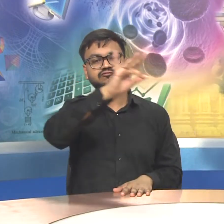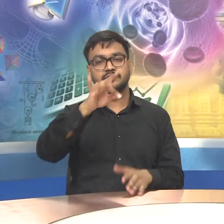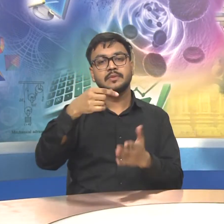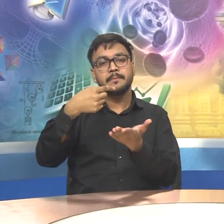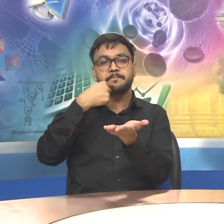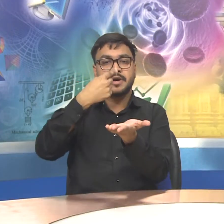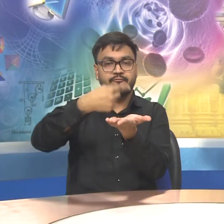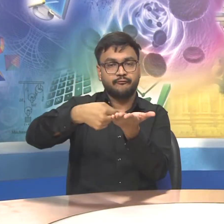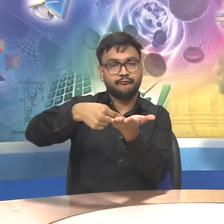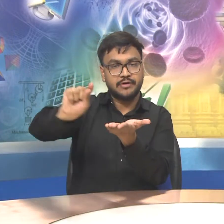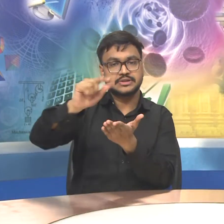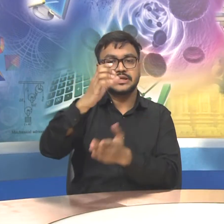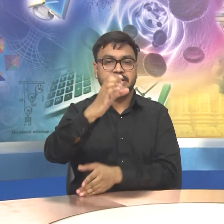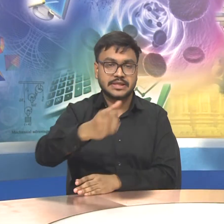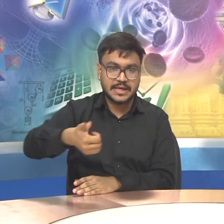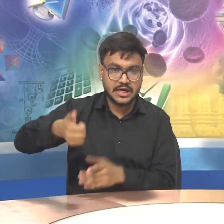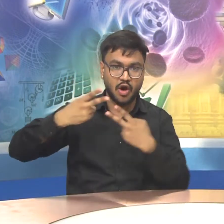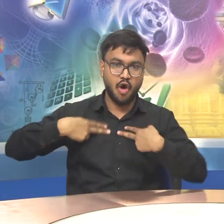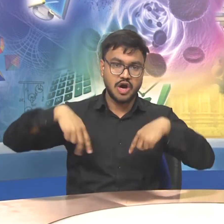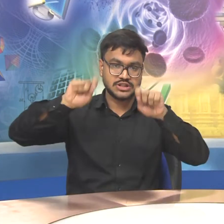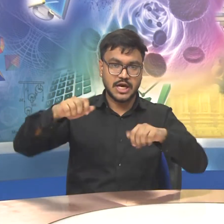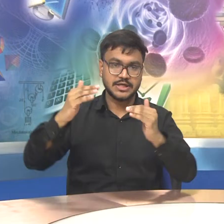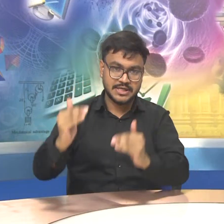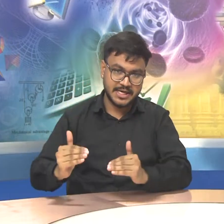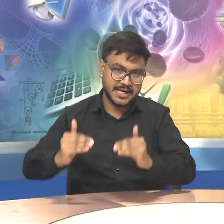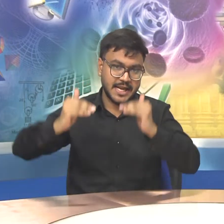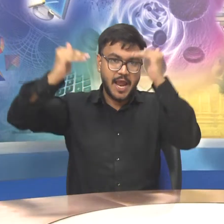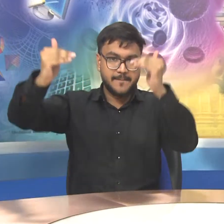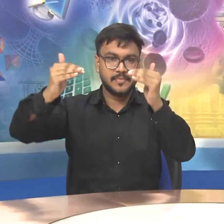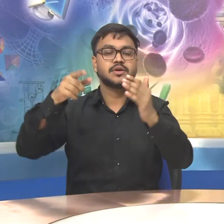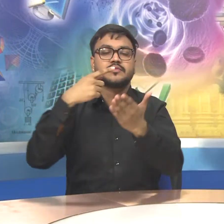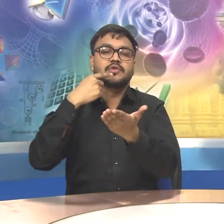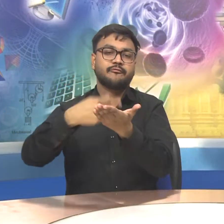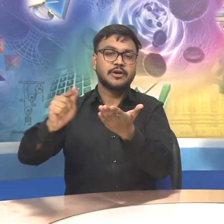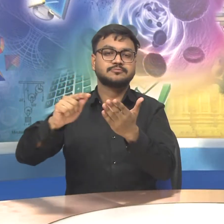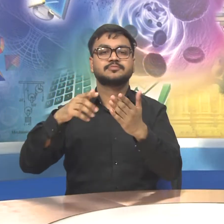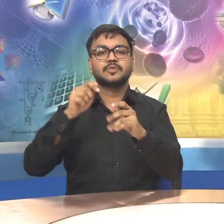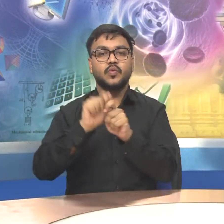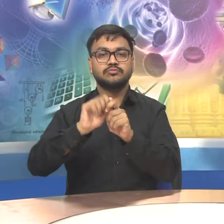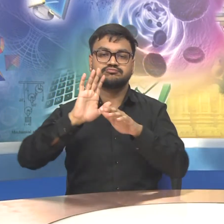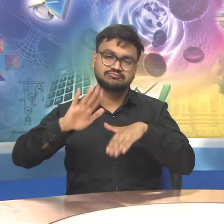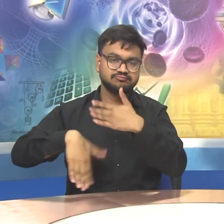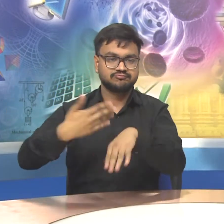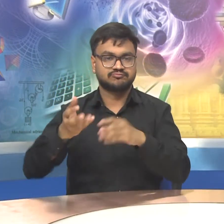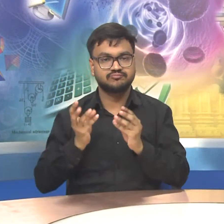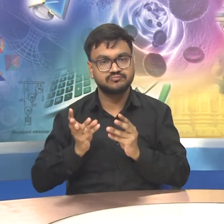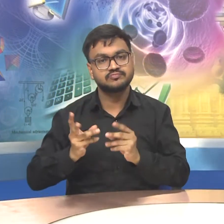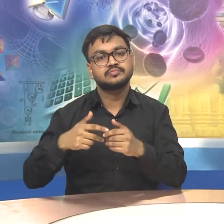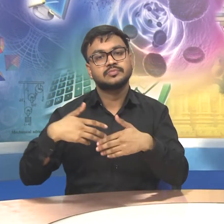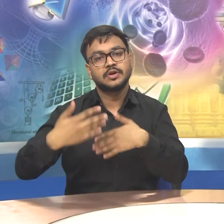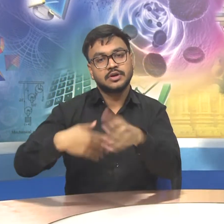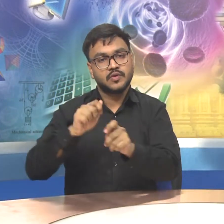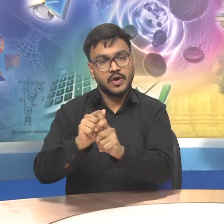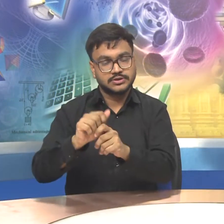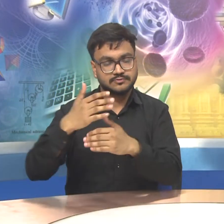he or she is, in the opinion of the President, a distinguished